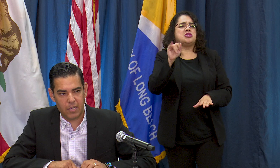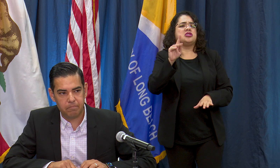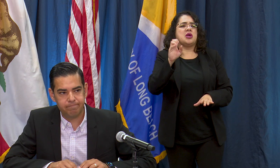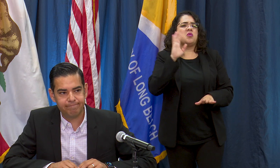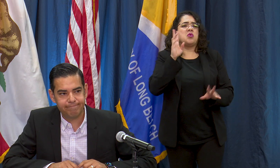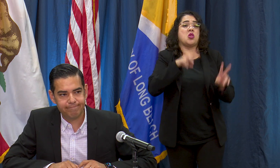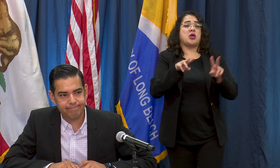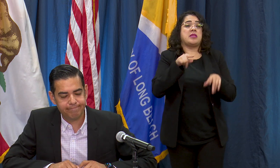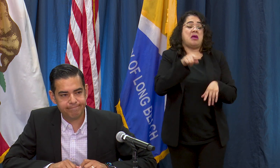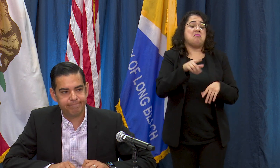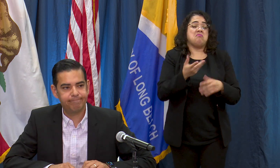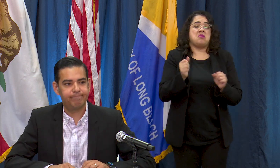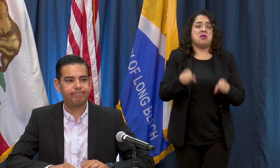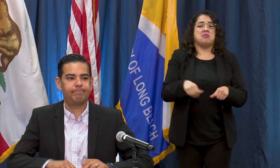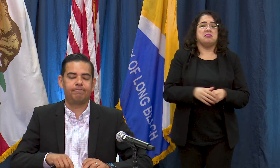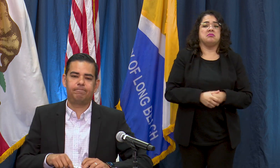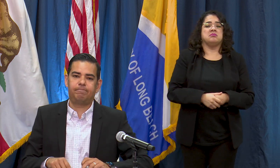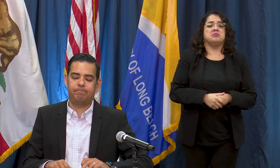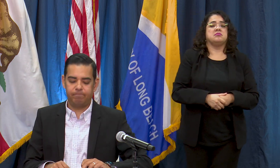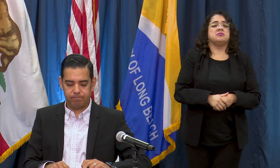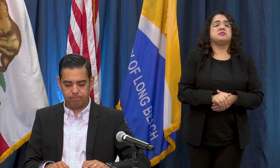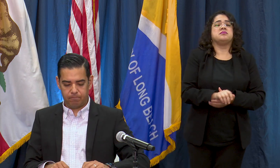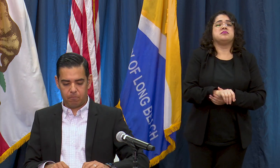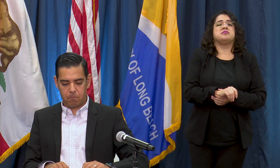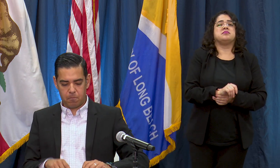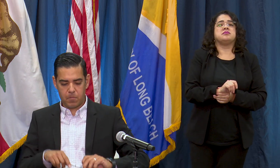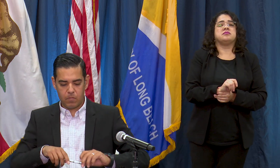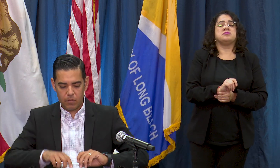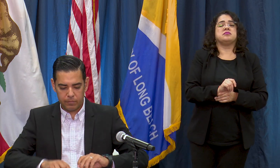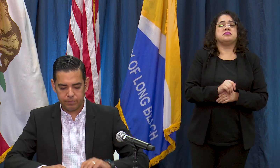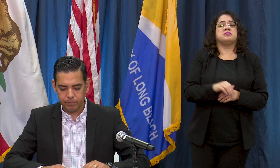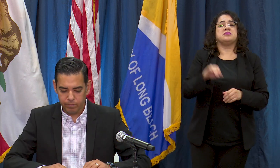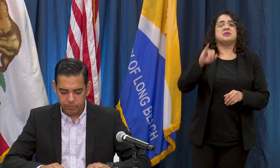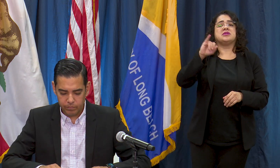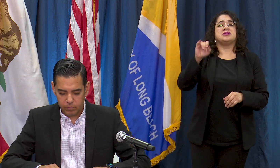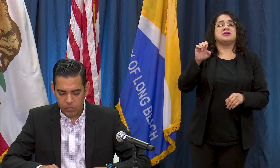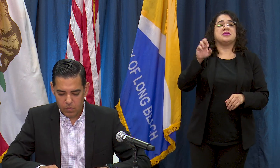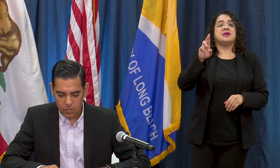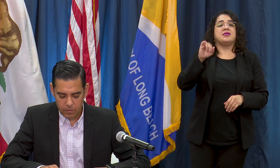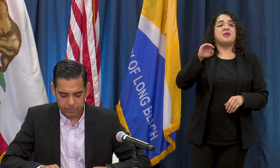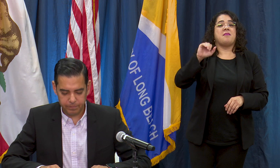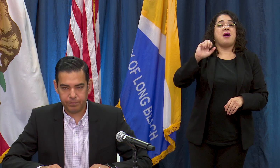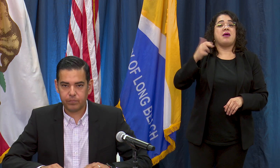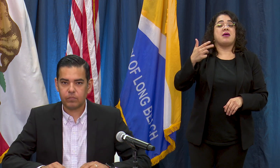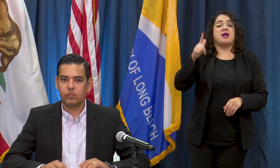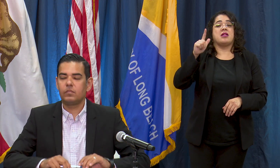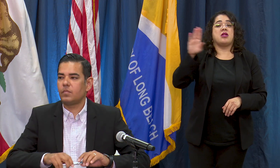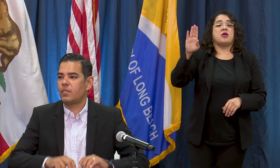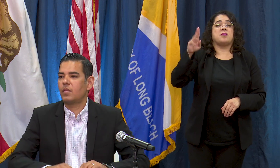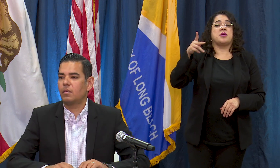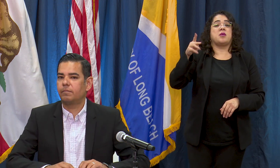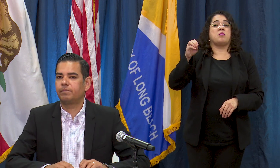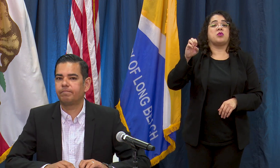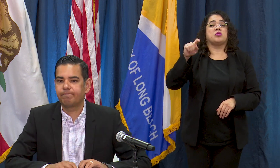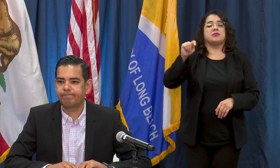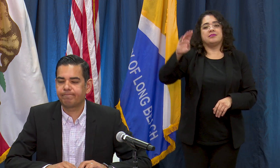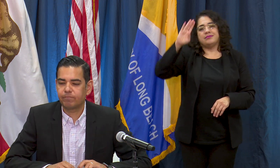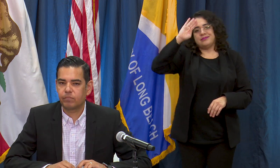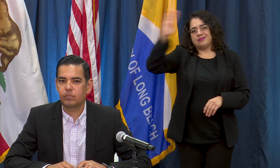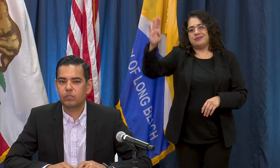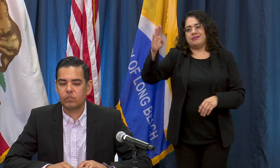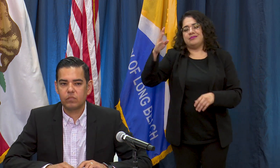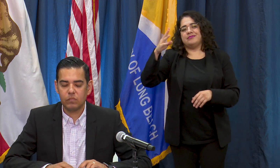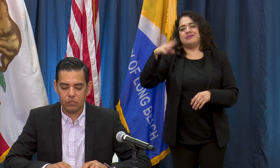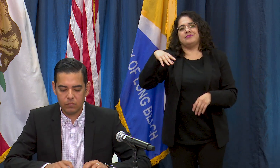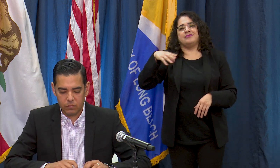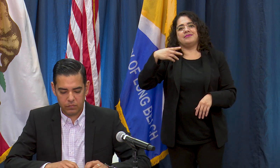take a look at that. Thank you very much, Mr. Mayor. The next question is from Jeremiah from the Long Beach Post. Go ahead, Jeremiah. Hi, guys. Thanks again